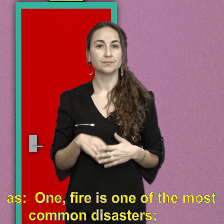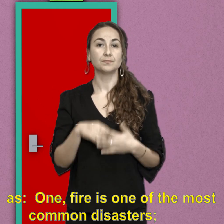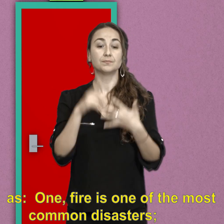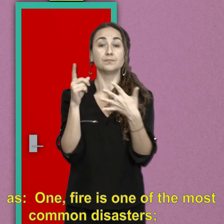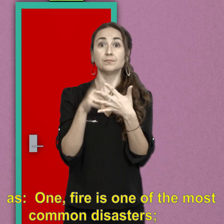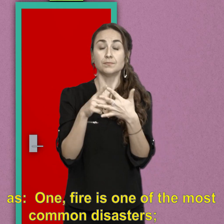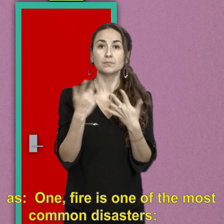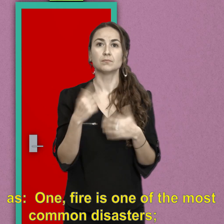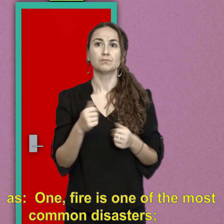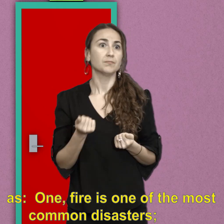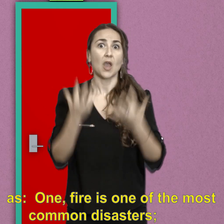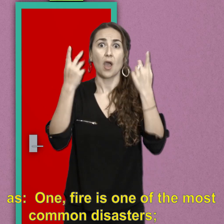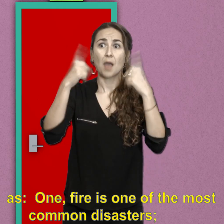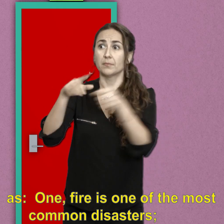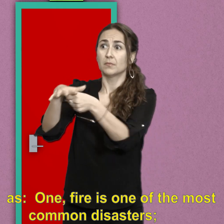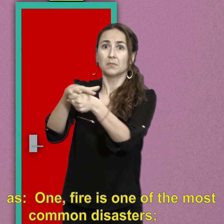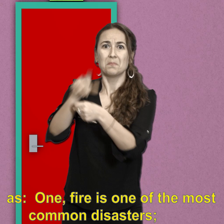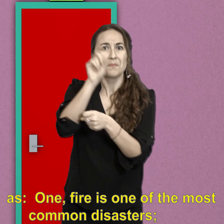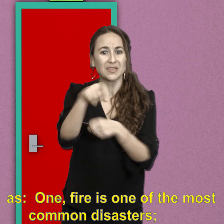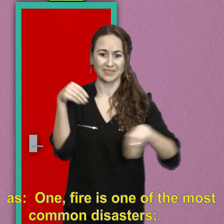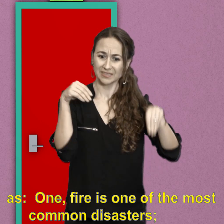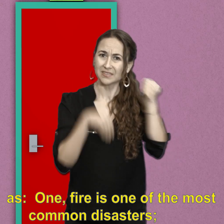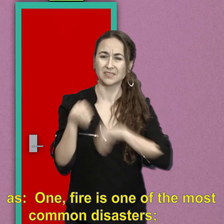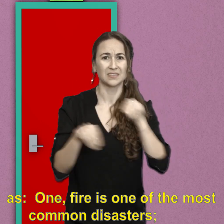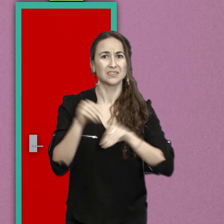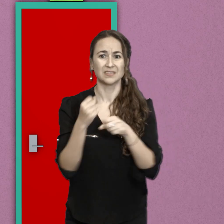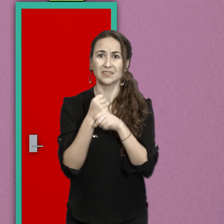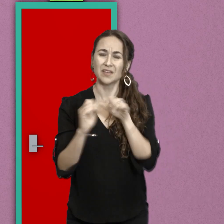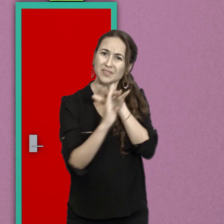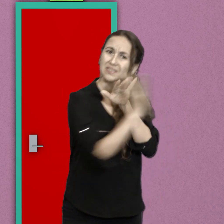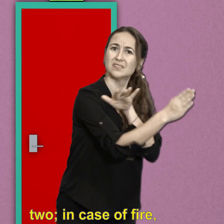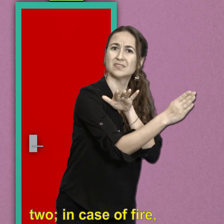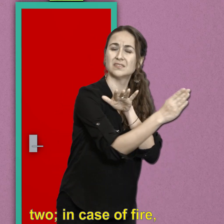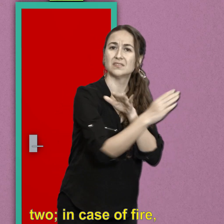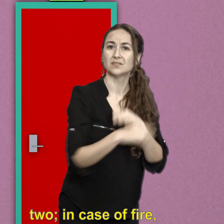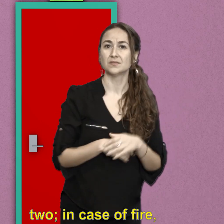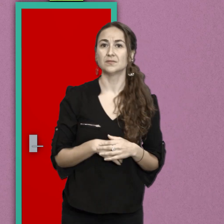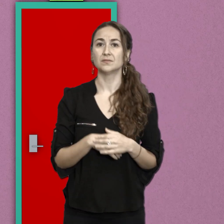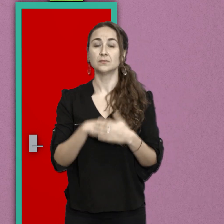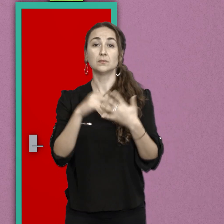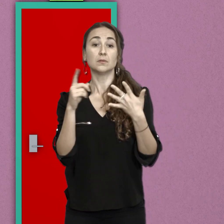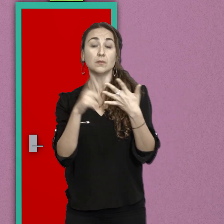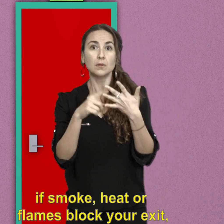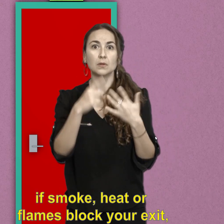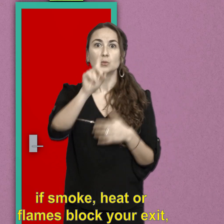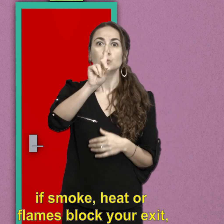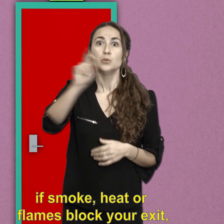1. Fire is one of the most common disasters. 2. In case of fire, if smoke, heat, or